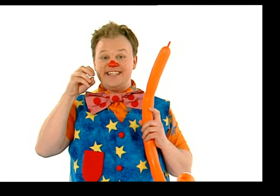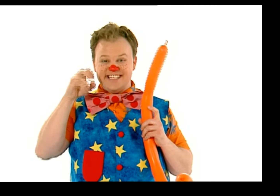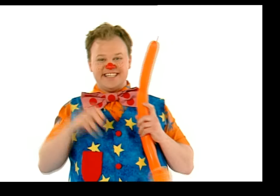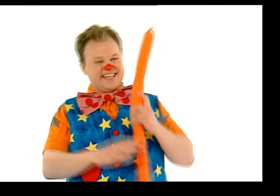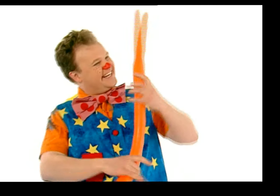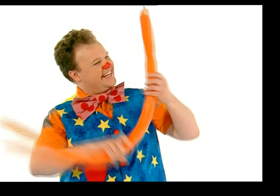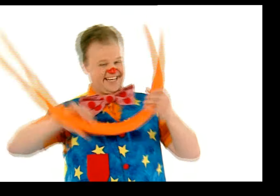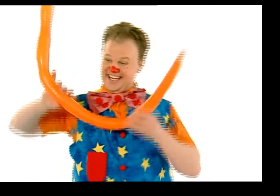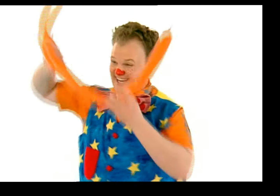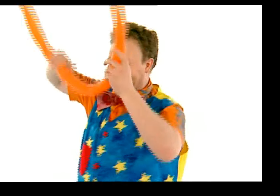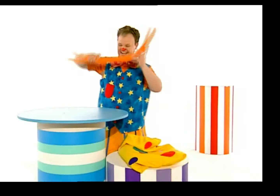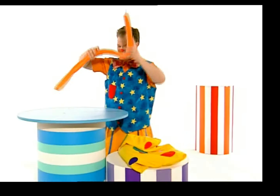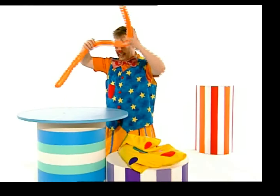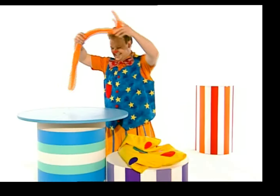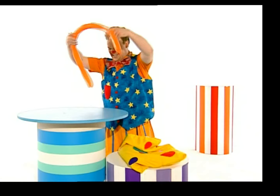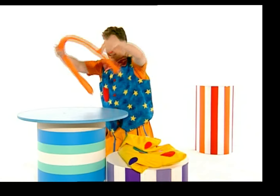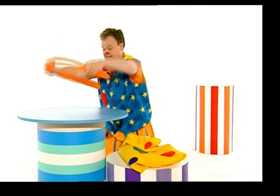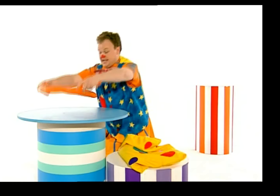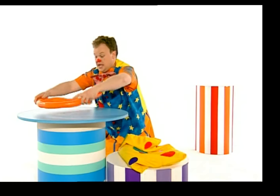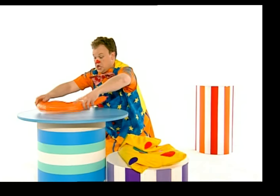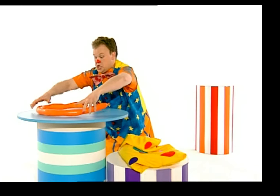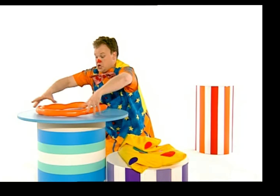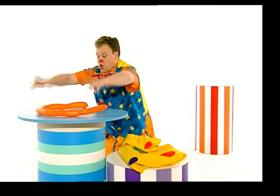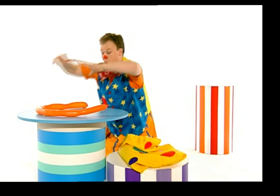orange! Get another balloon, Mr. Tumble.